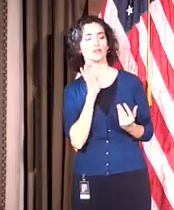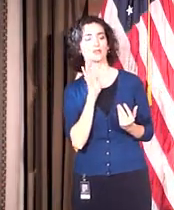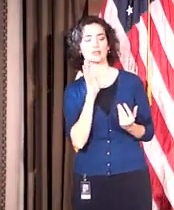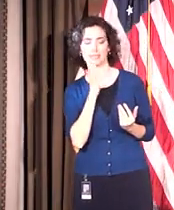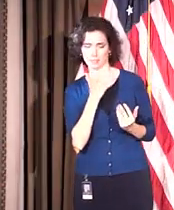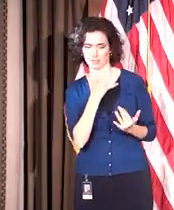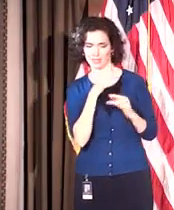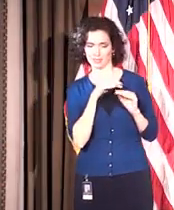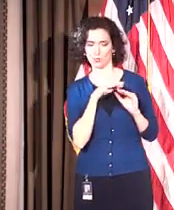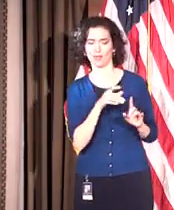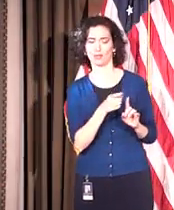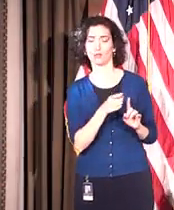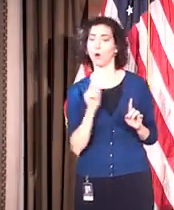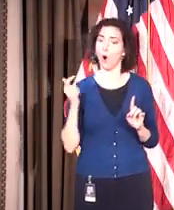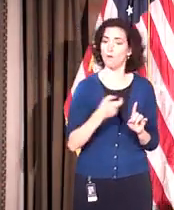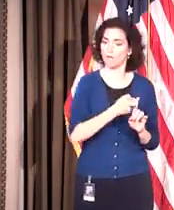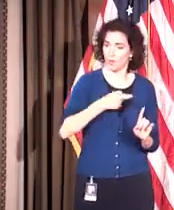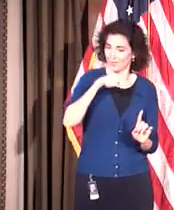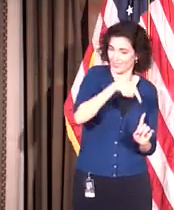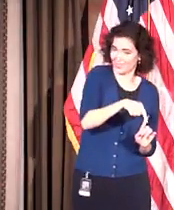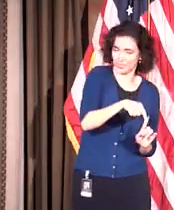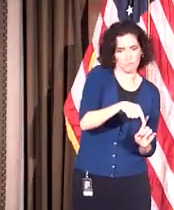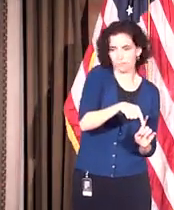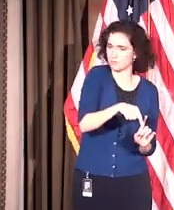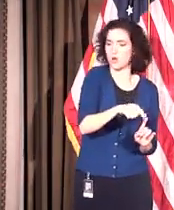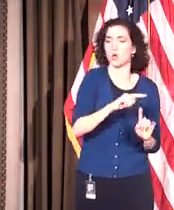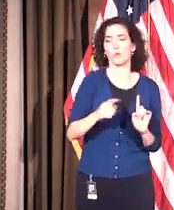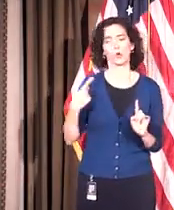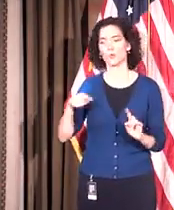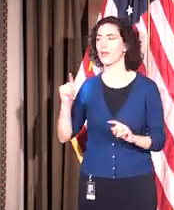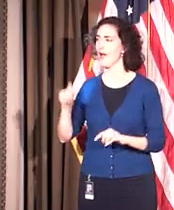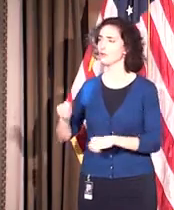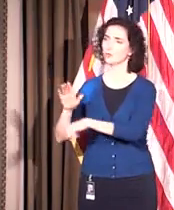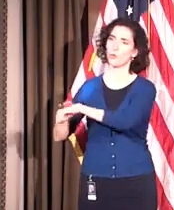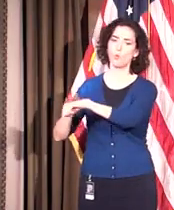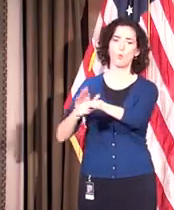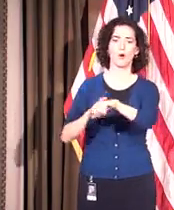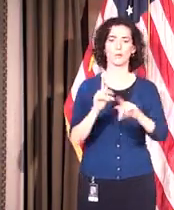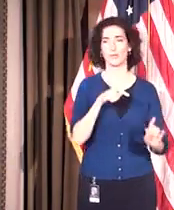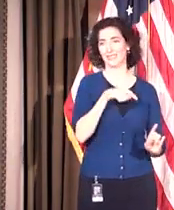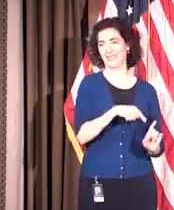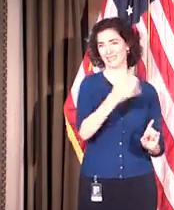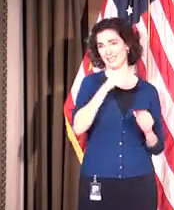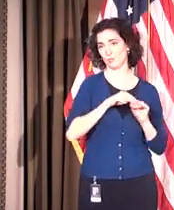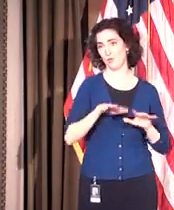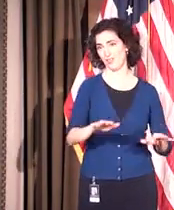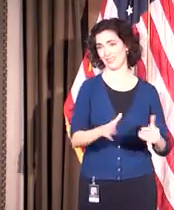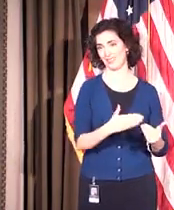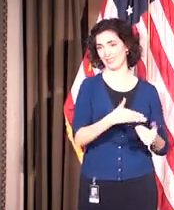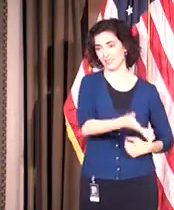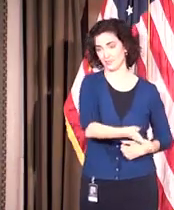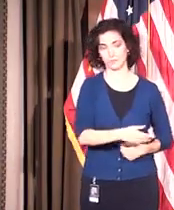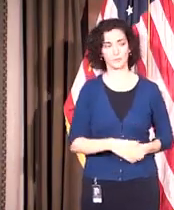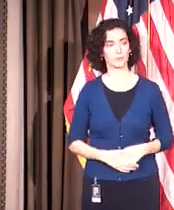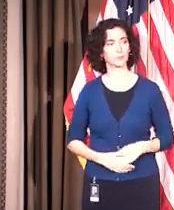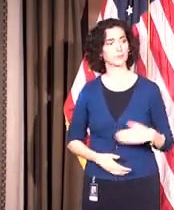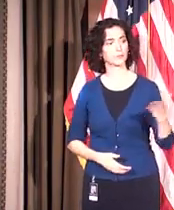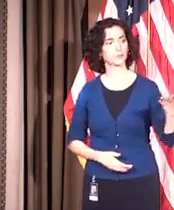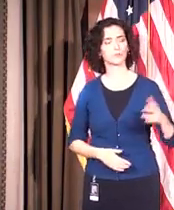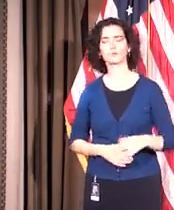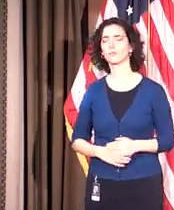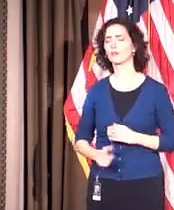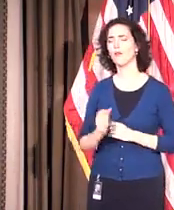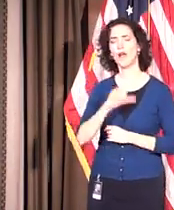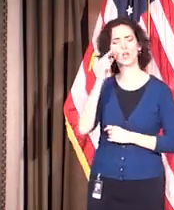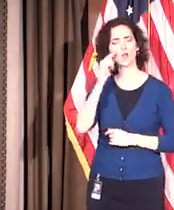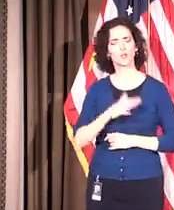the cases, certainly not all of them, we feel obligated to bring them to people's attention. Yes, sir. Hey, Governor, do you